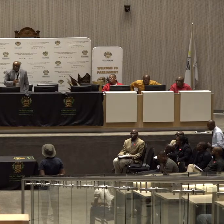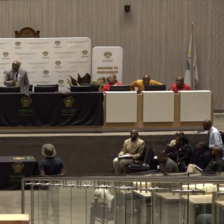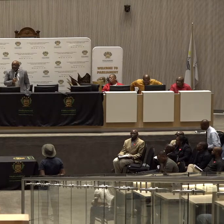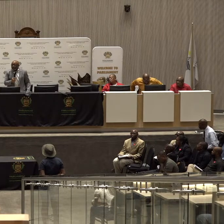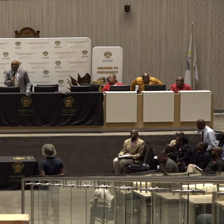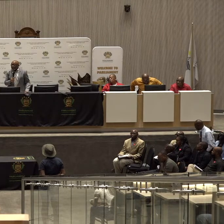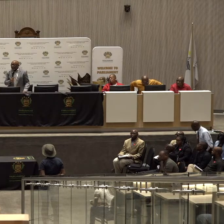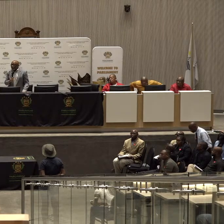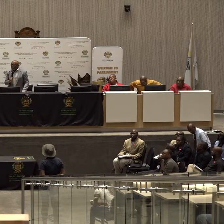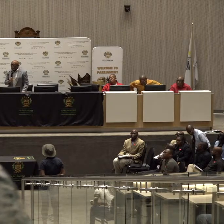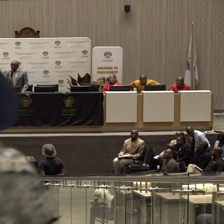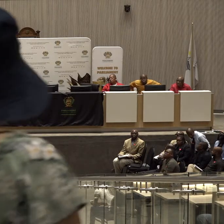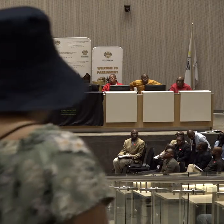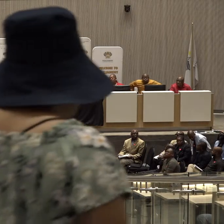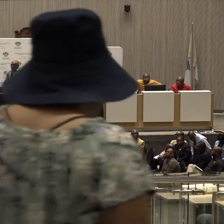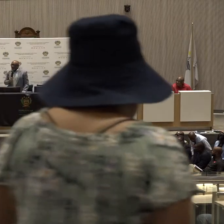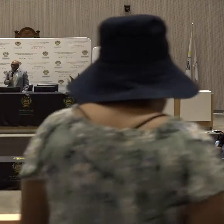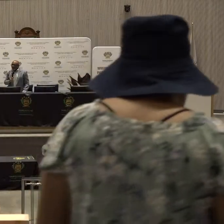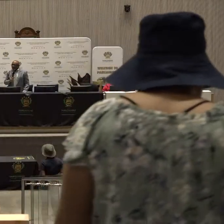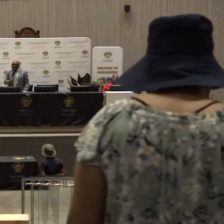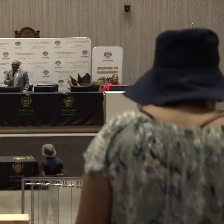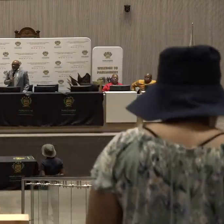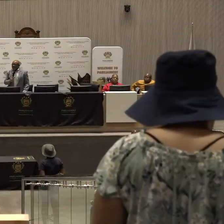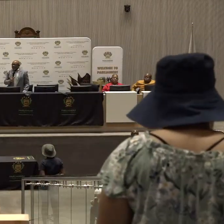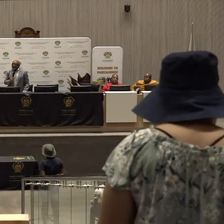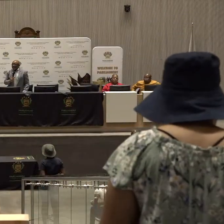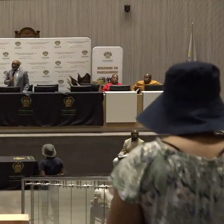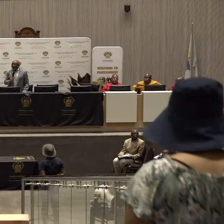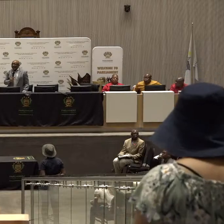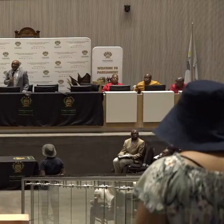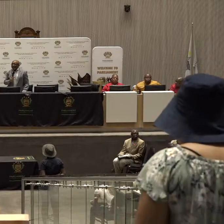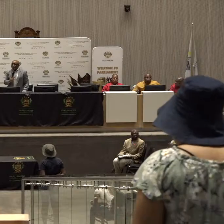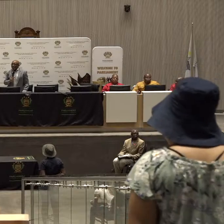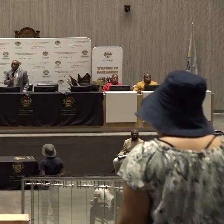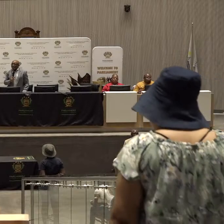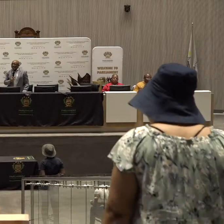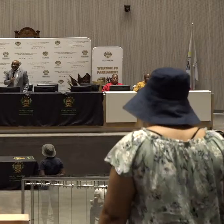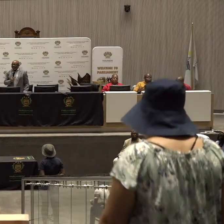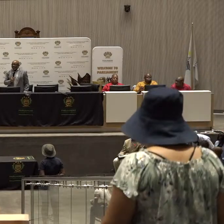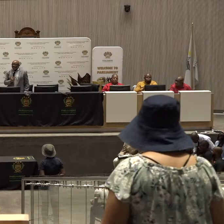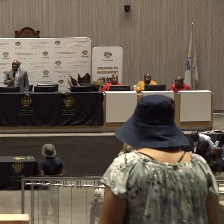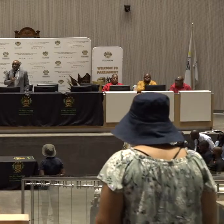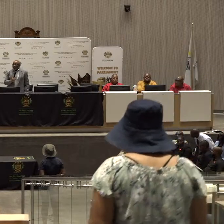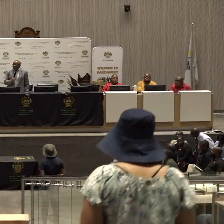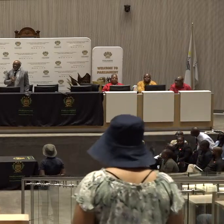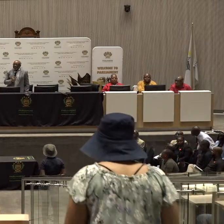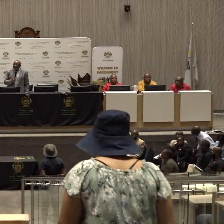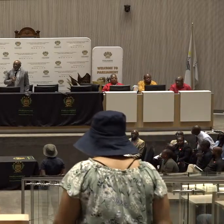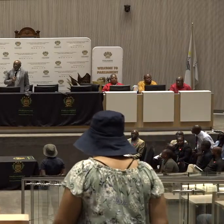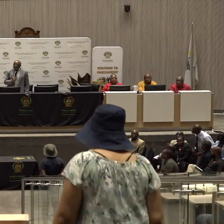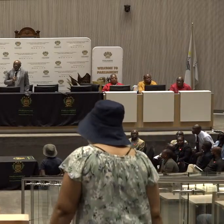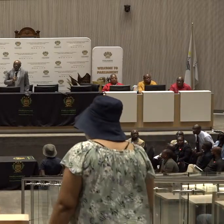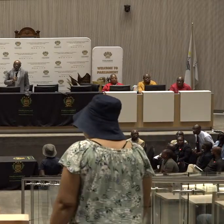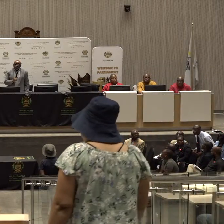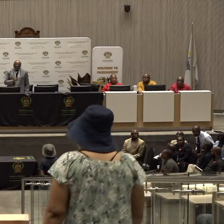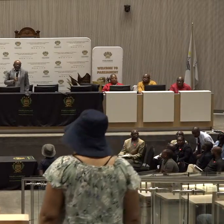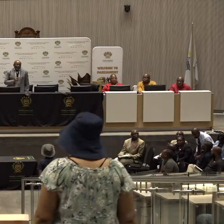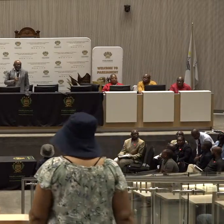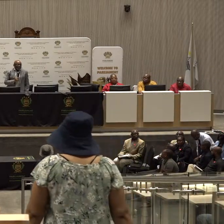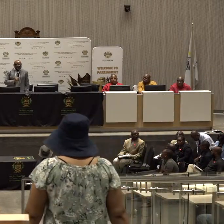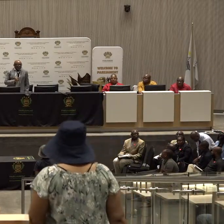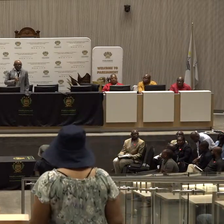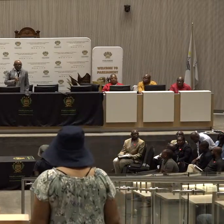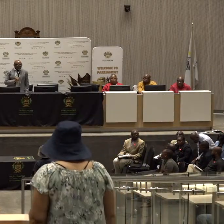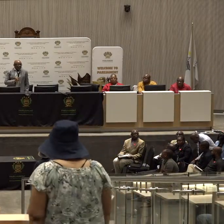those who really really want to talk there is something really that has not been said but we won't go to